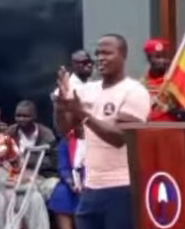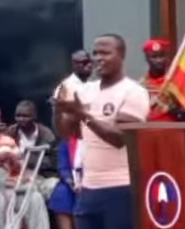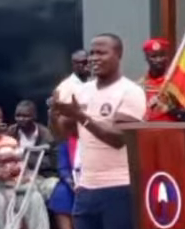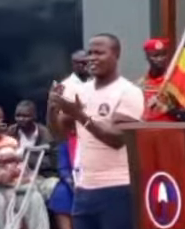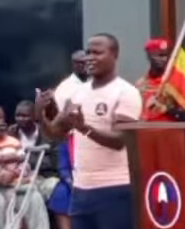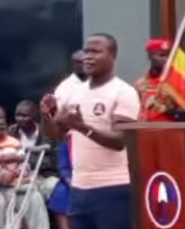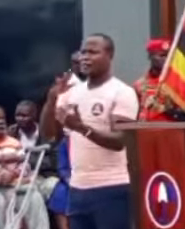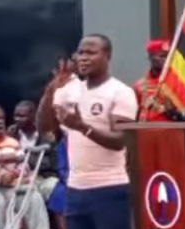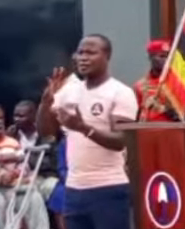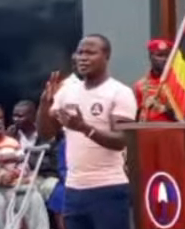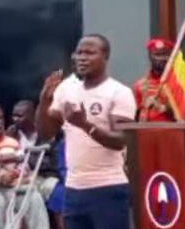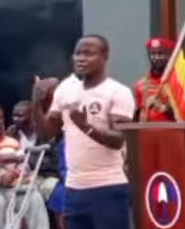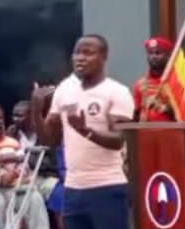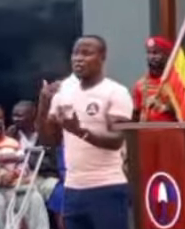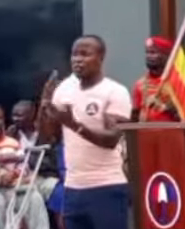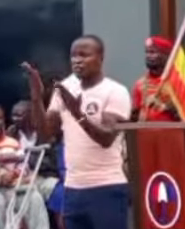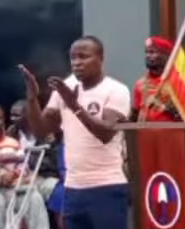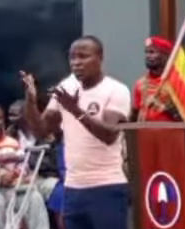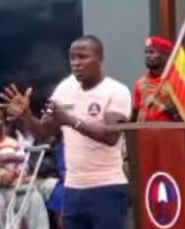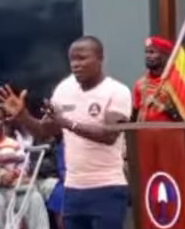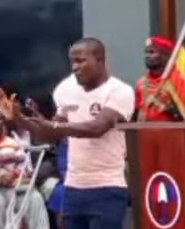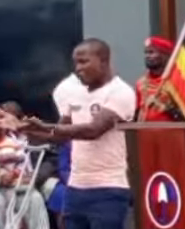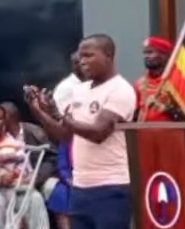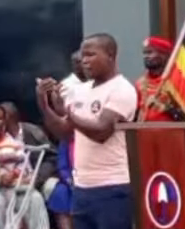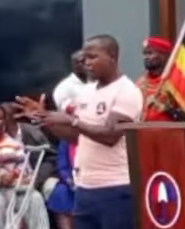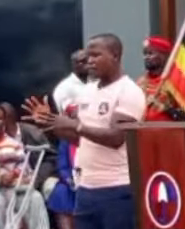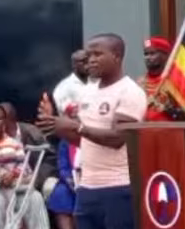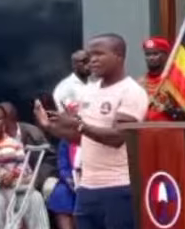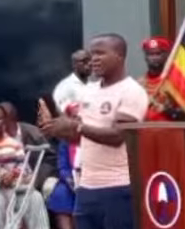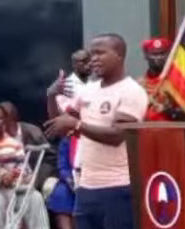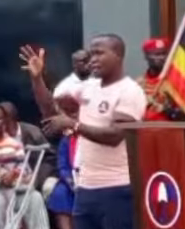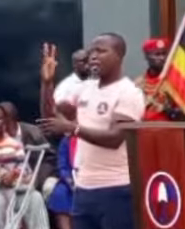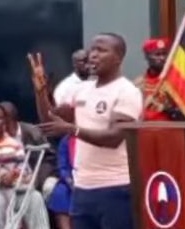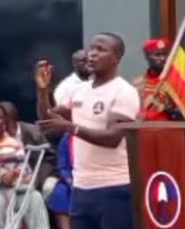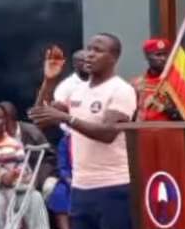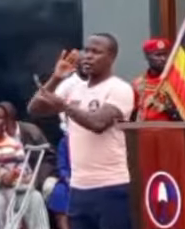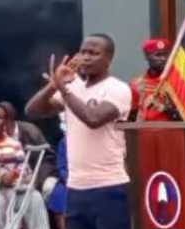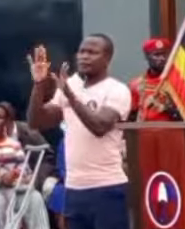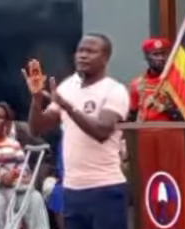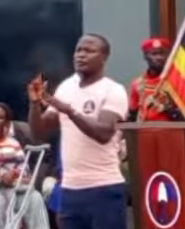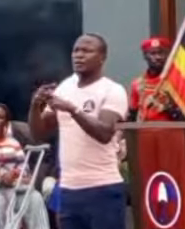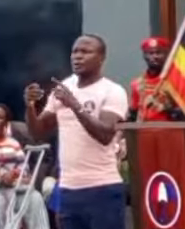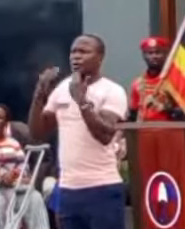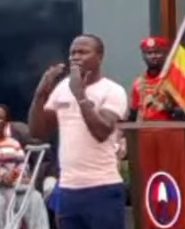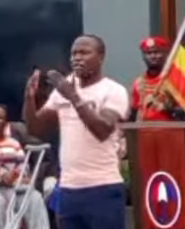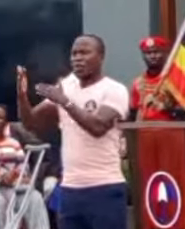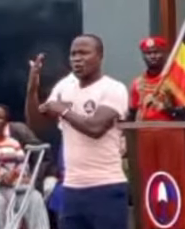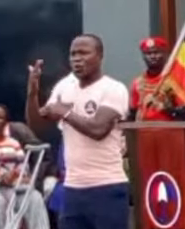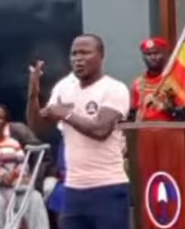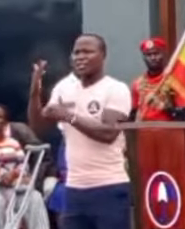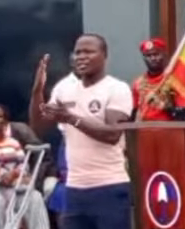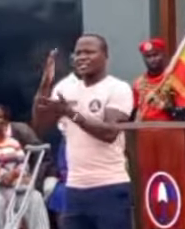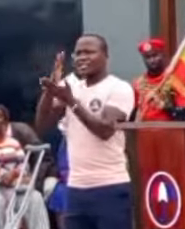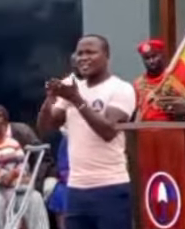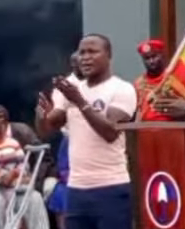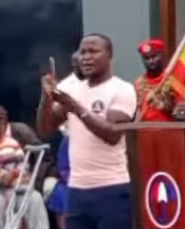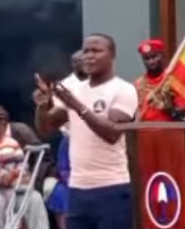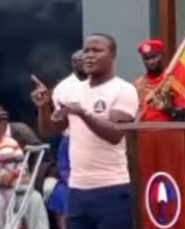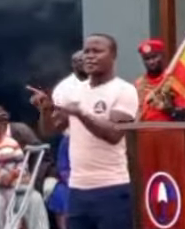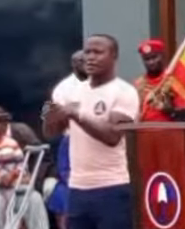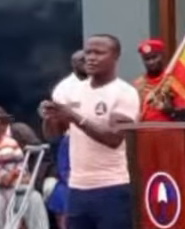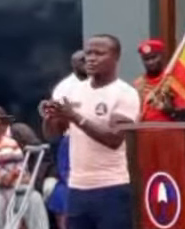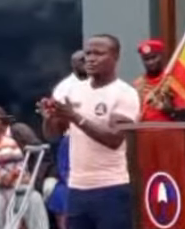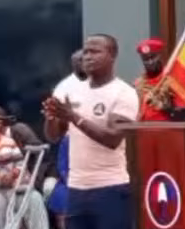As we speak, somebody is being abducted somewhere. Maybe we'll learn later. But thank God that as we speak, some other